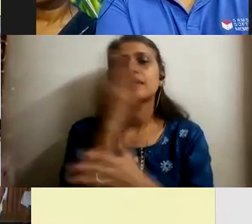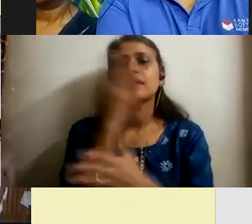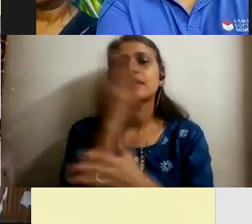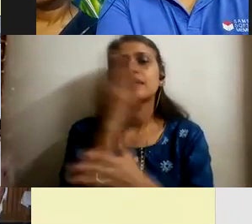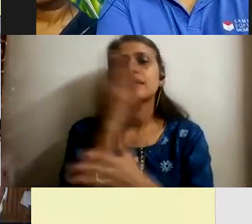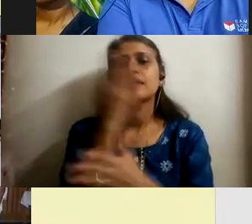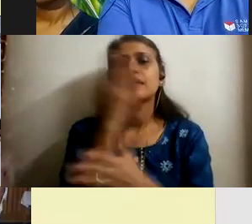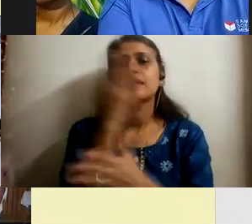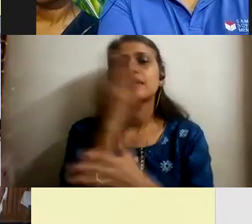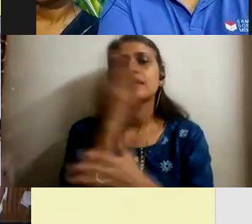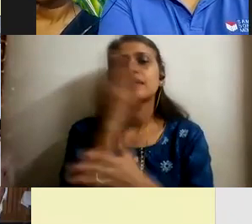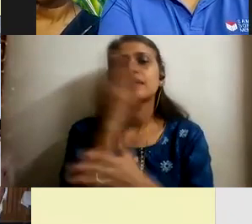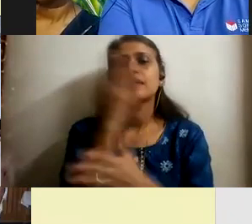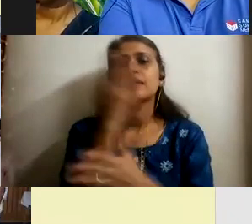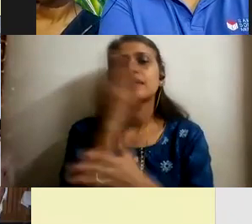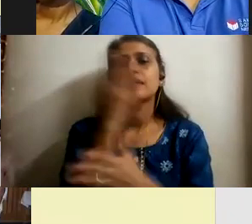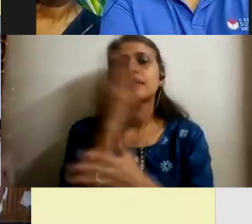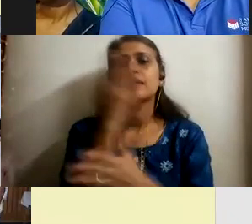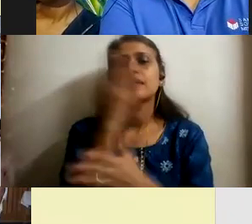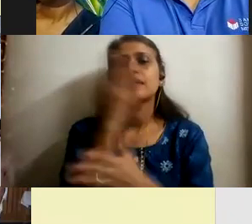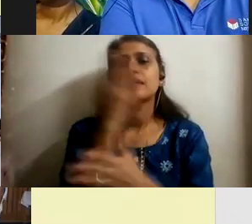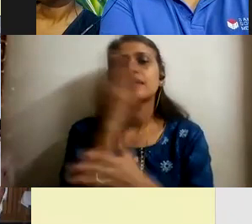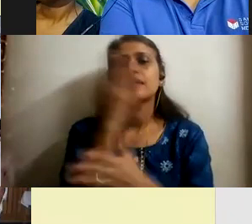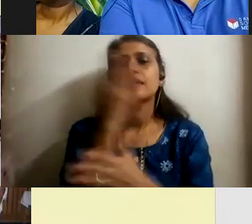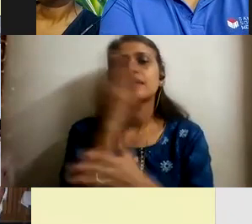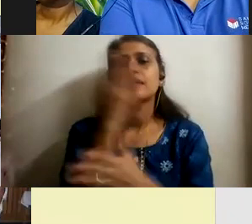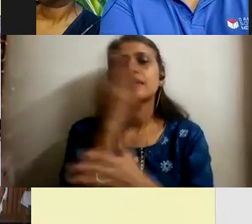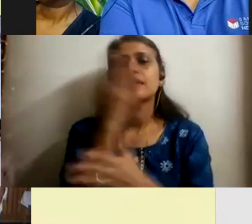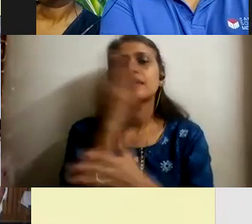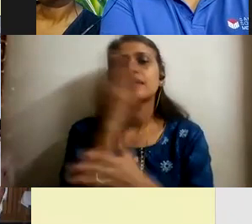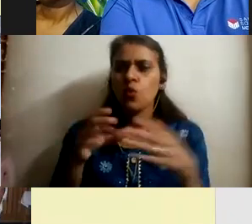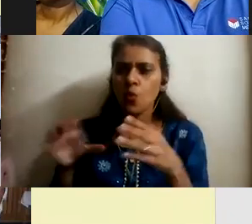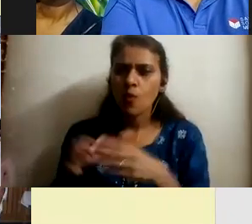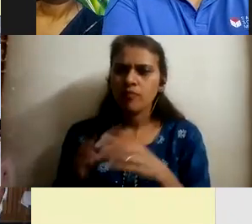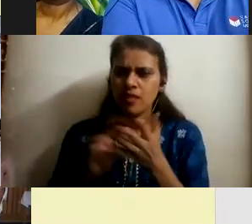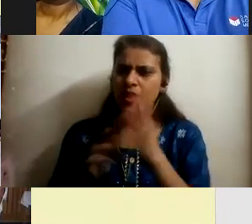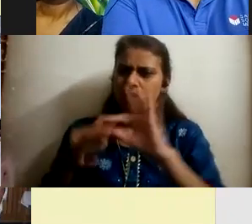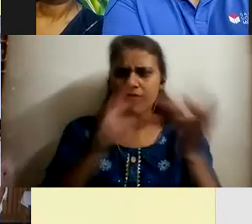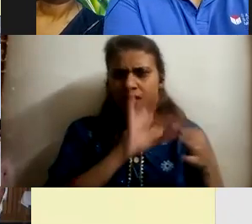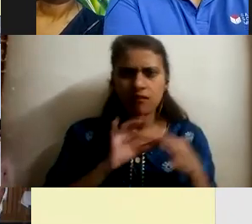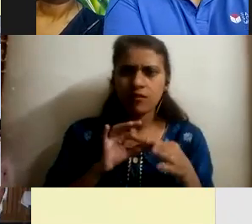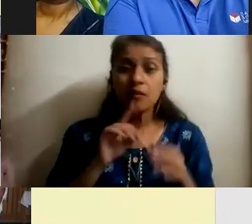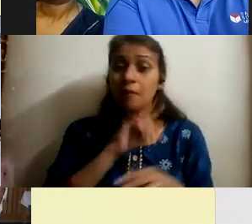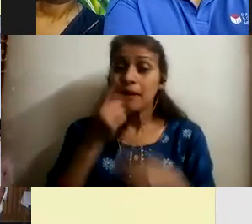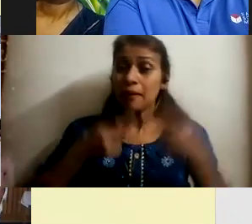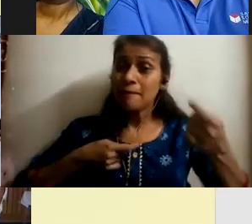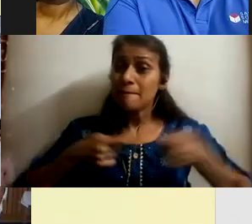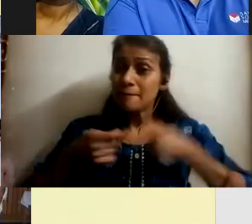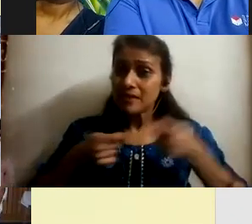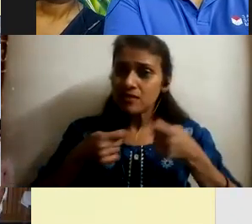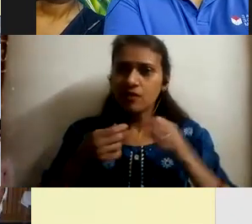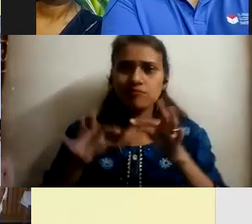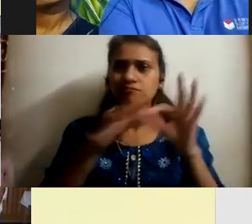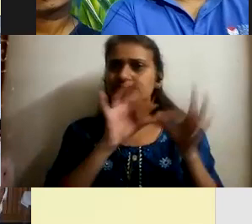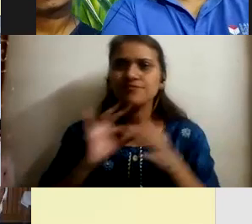trader associations, and every nukkar nukkar mein sab business communities ka ek network hota hai. Lekin hamare entrepreneurs with disabilities ka